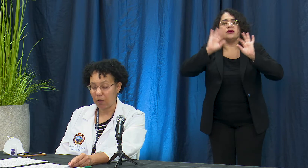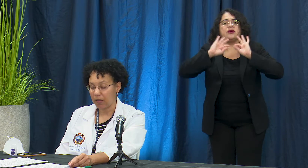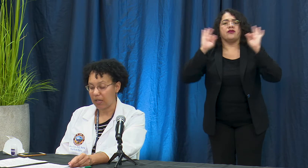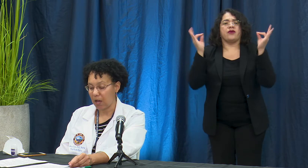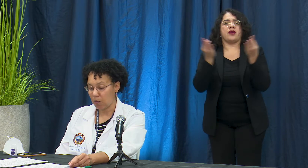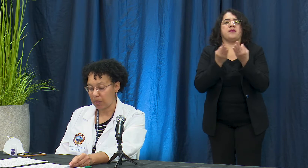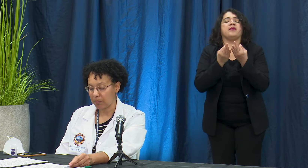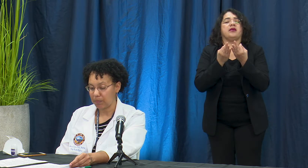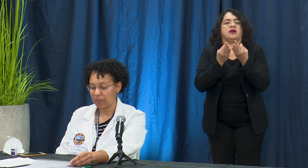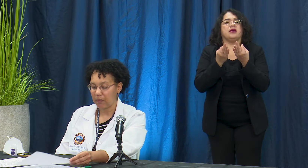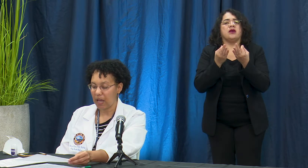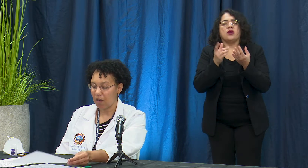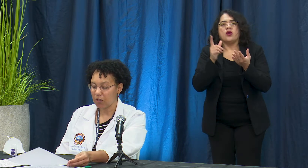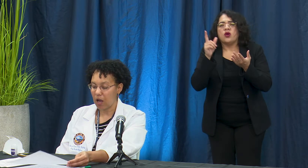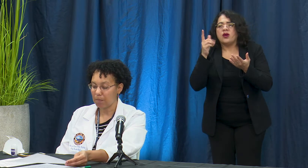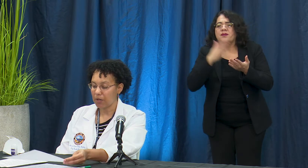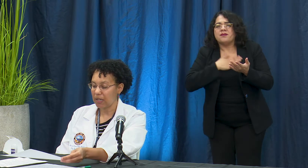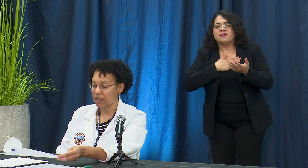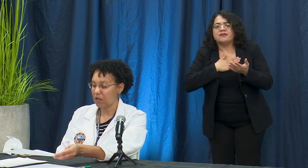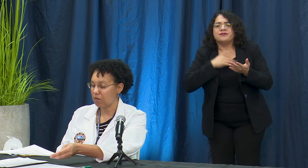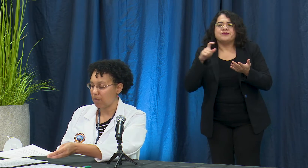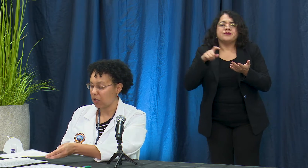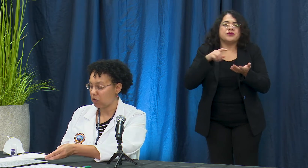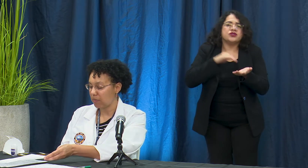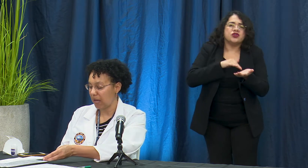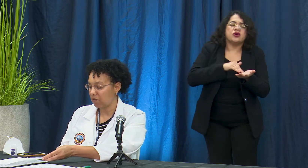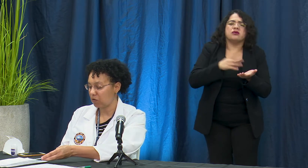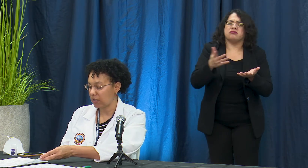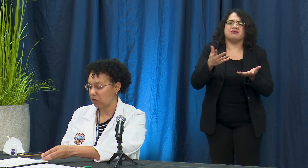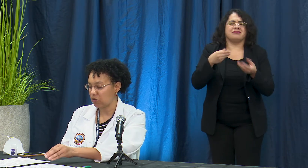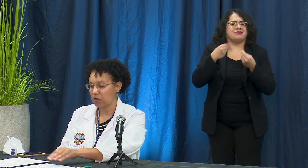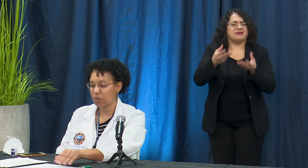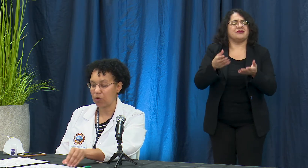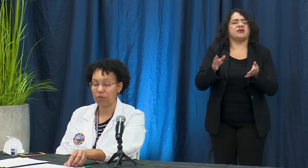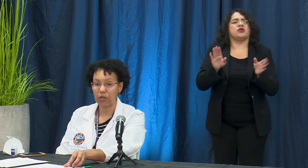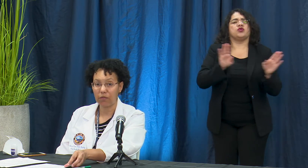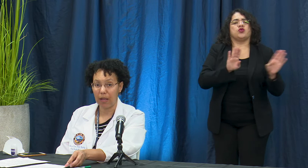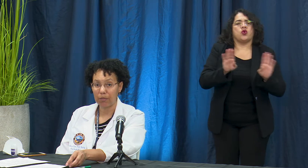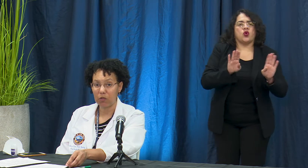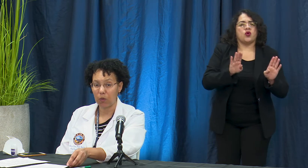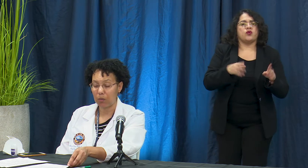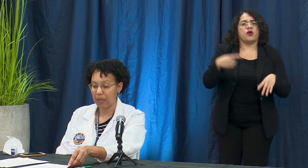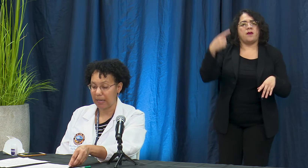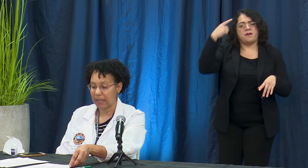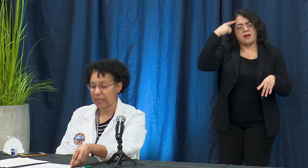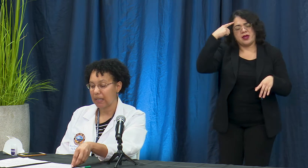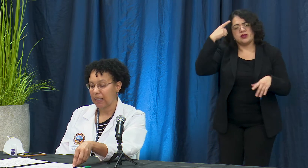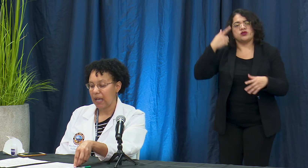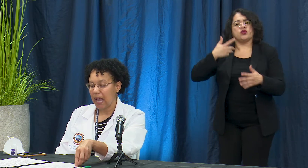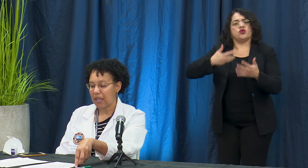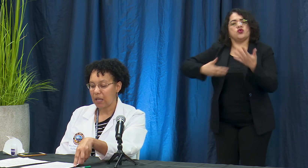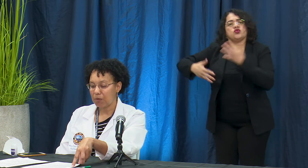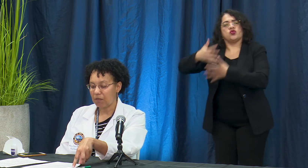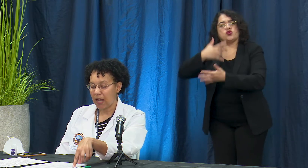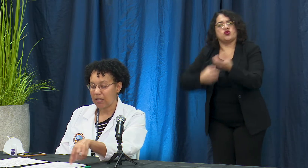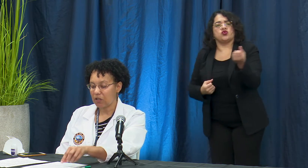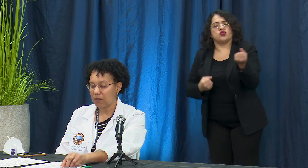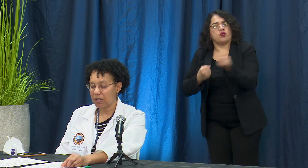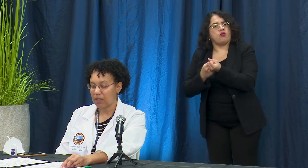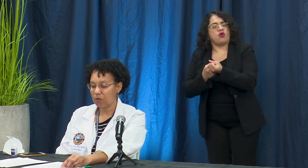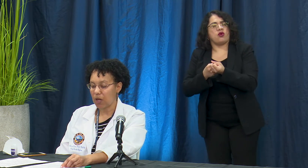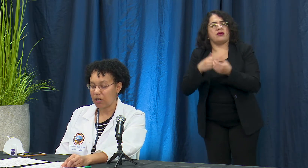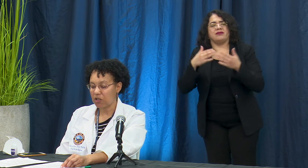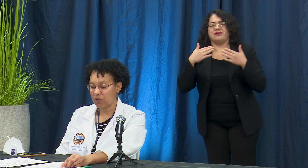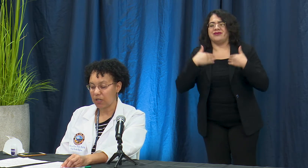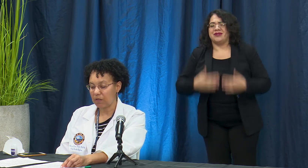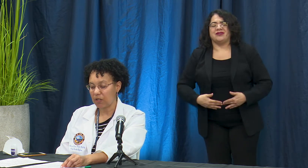Family Health can help. They offer comprehensive medical, behavioral, and social support for your family's well-being. And they provide